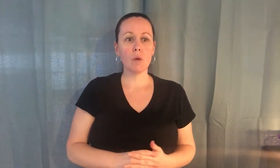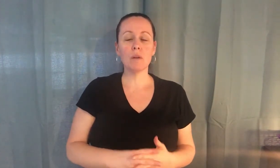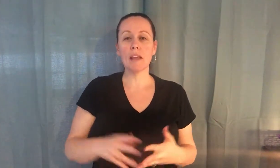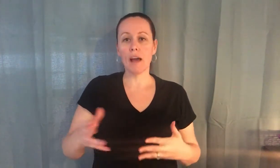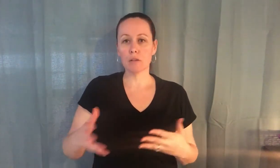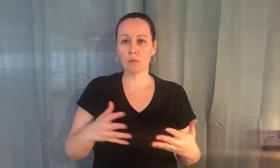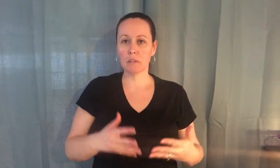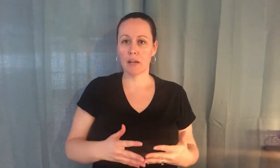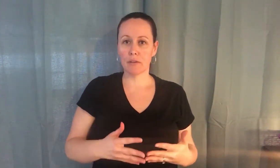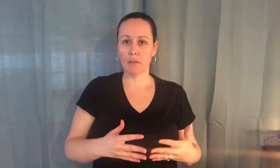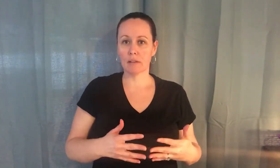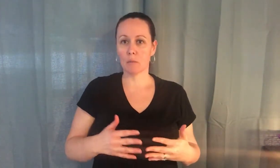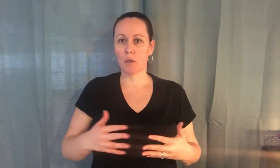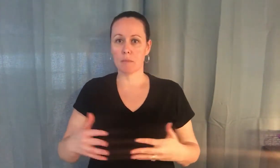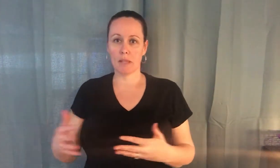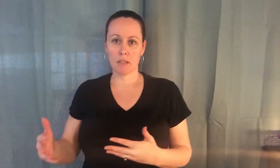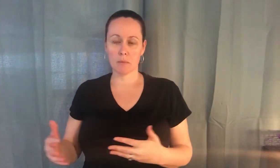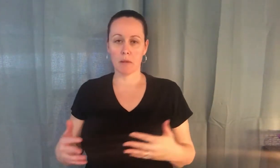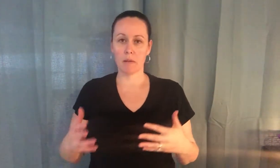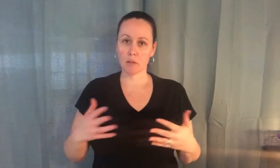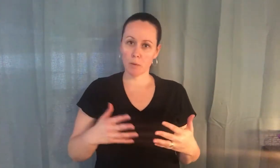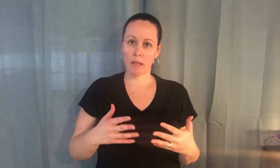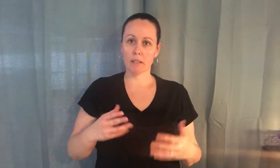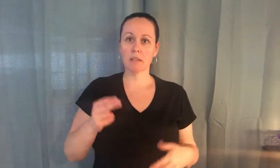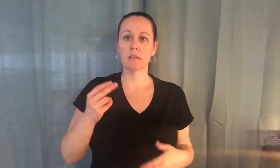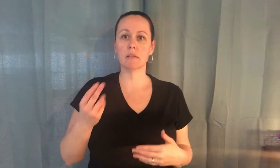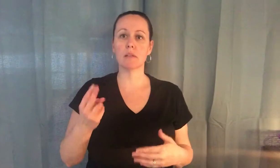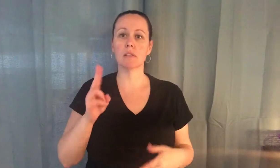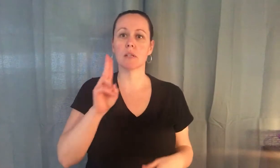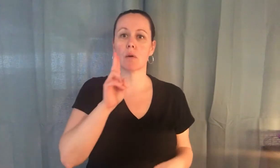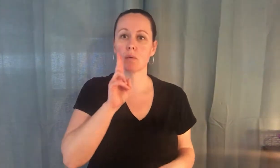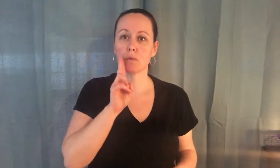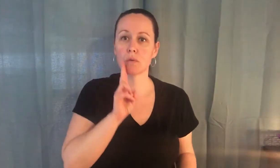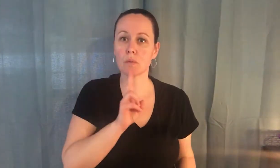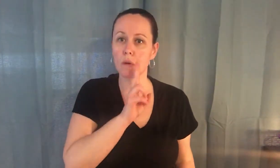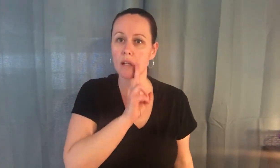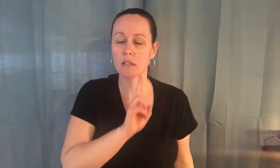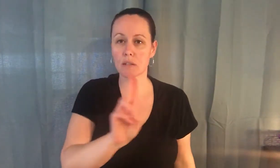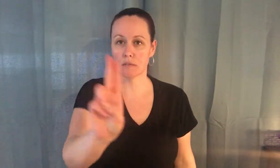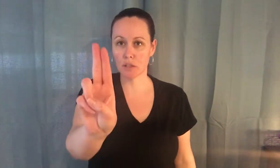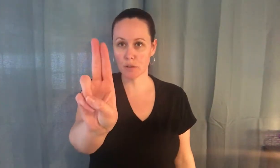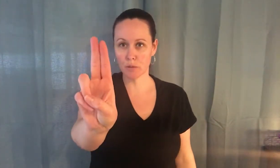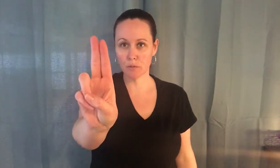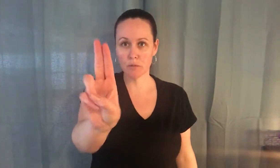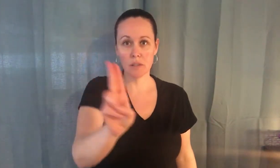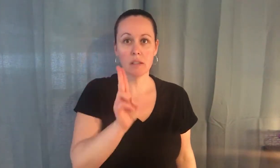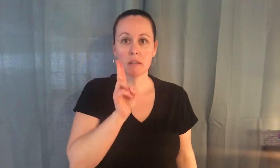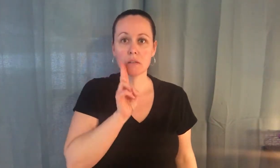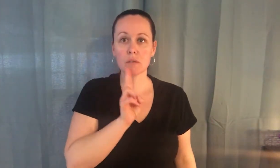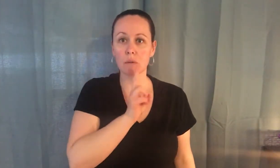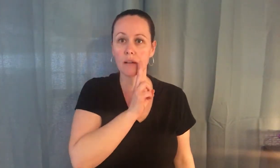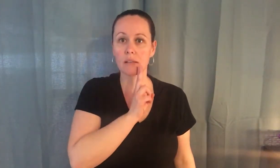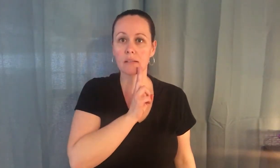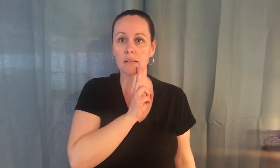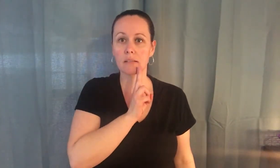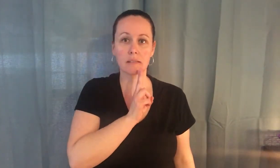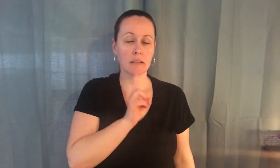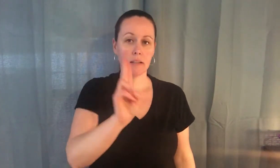with the actual letter that the word begins with, like twin. So twin. So you have two, twin.